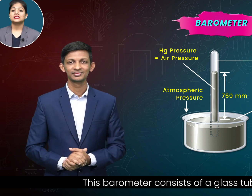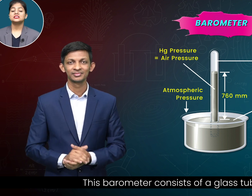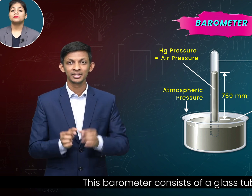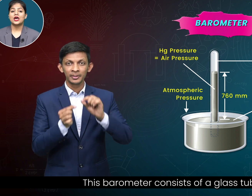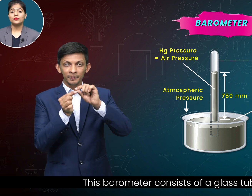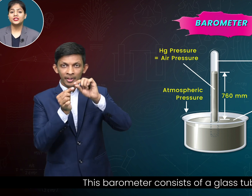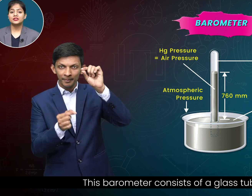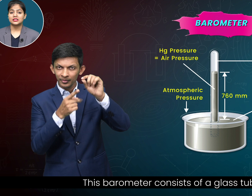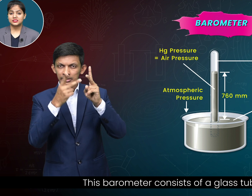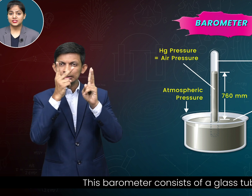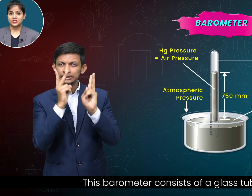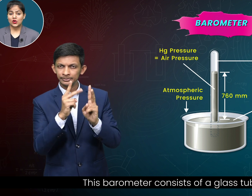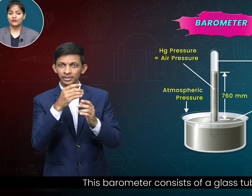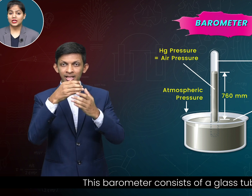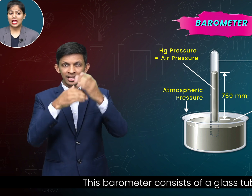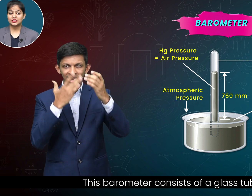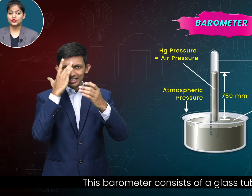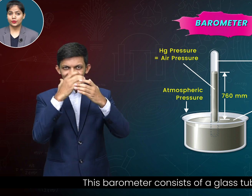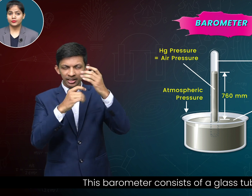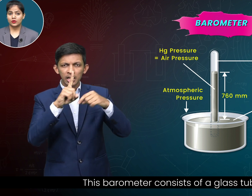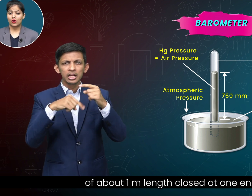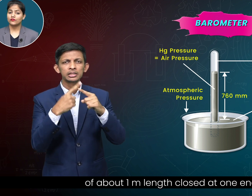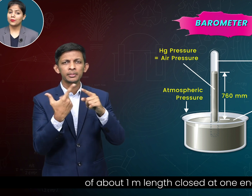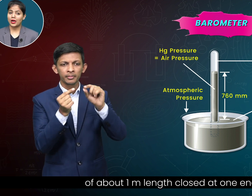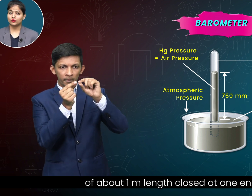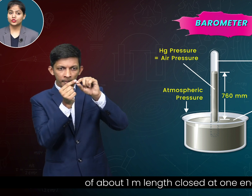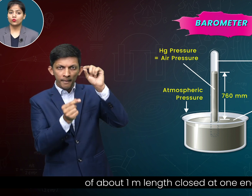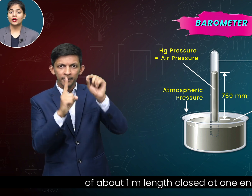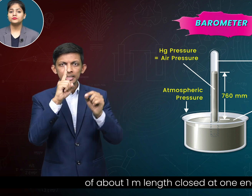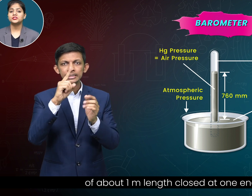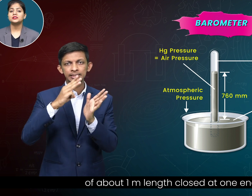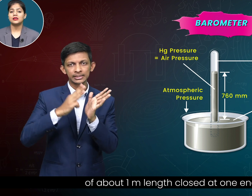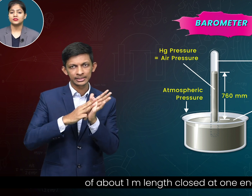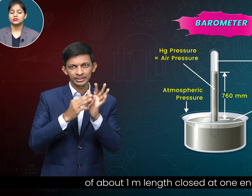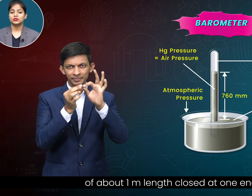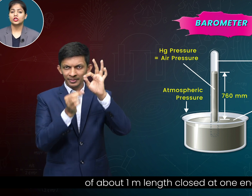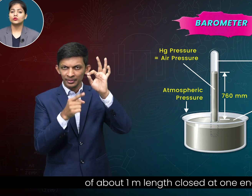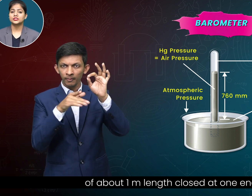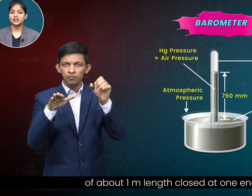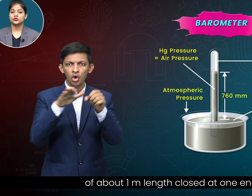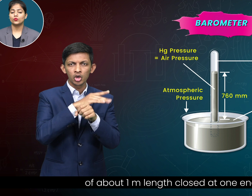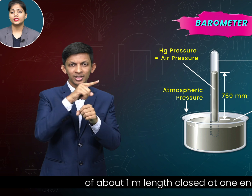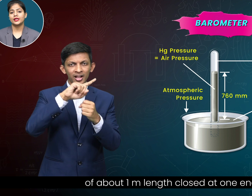This barometer consists of a glass tube of about 1 meter length closed at one